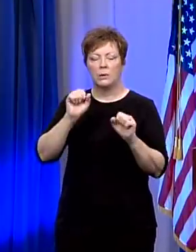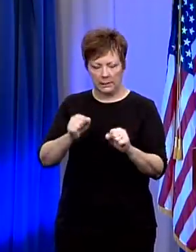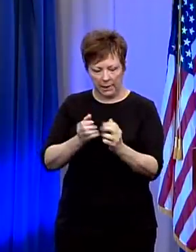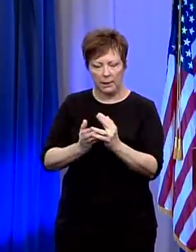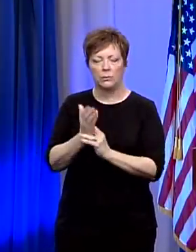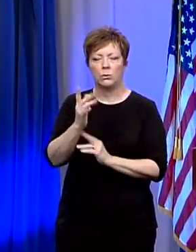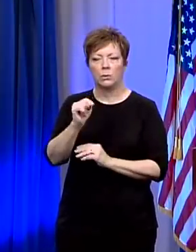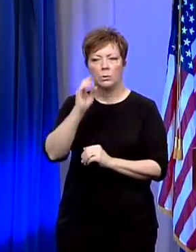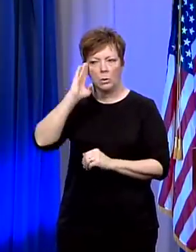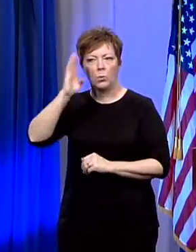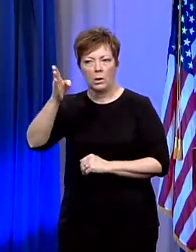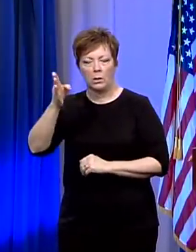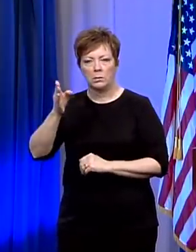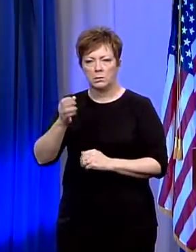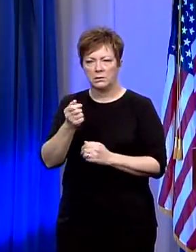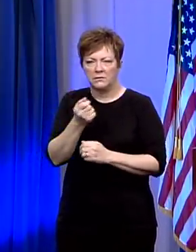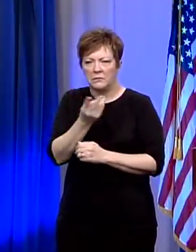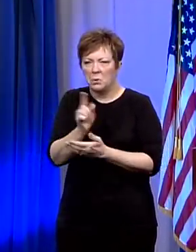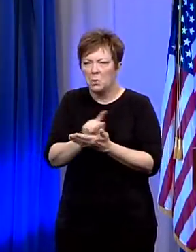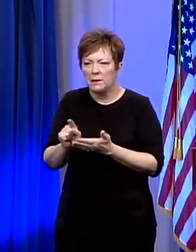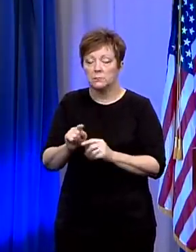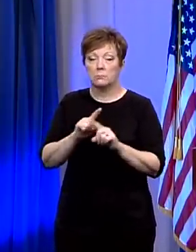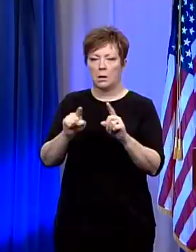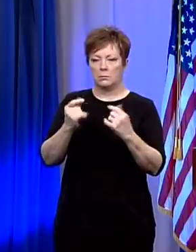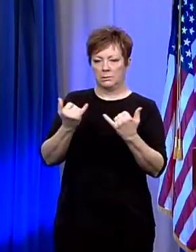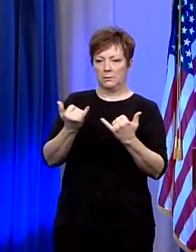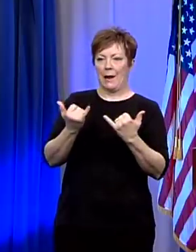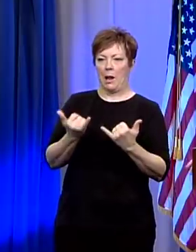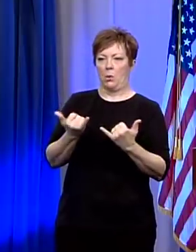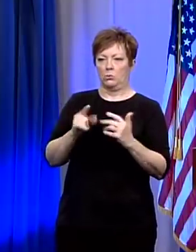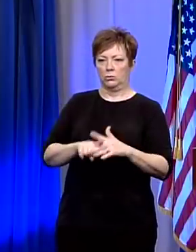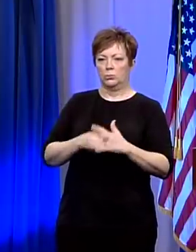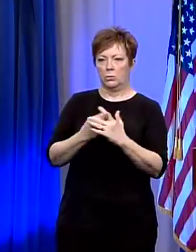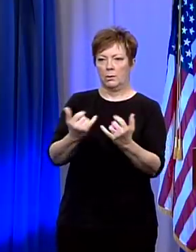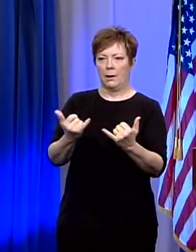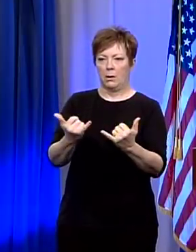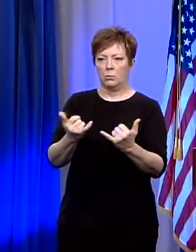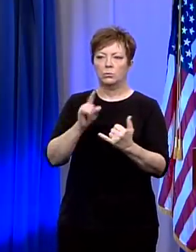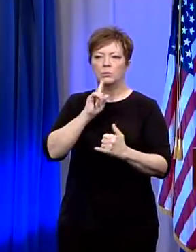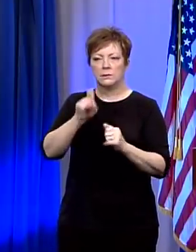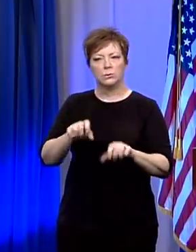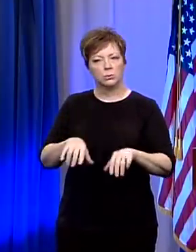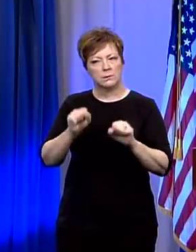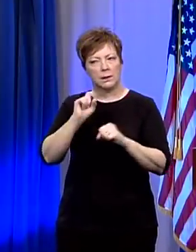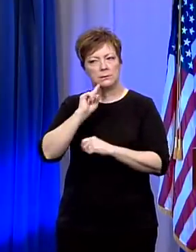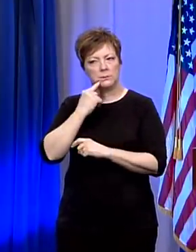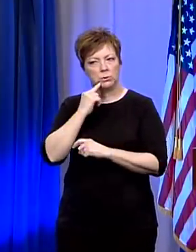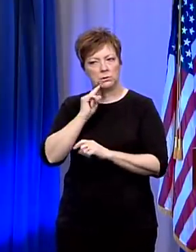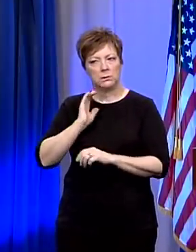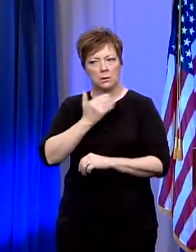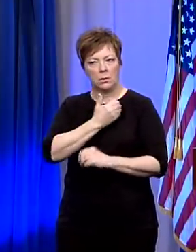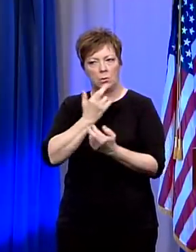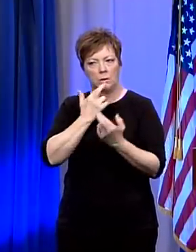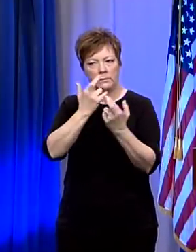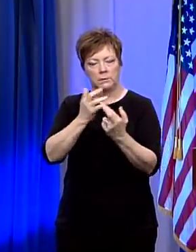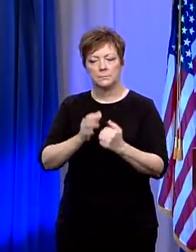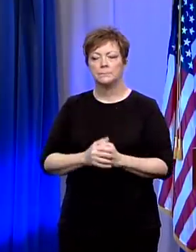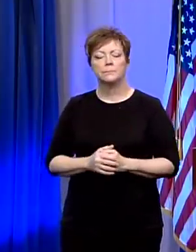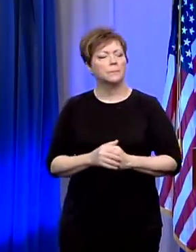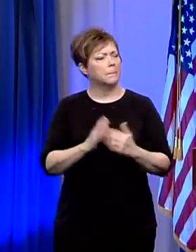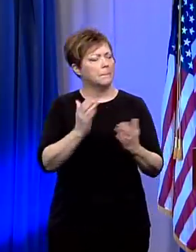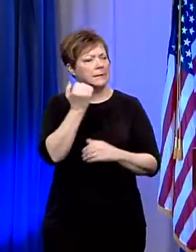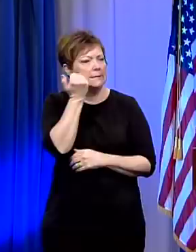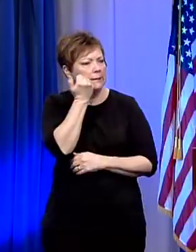this in a few short weeks, but we do need to start now, and we do need to take seriously these recommendations. What about